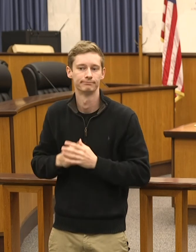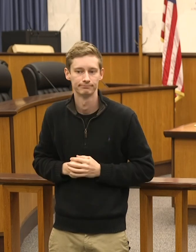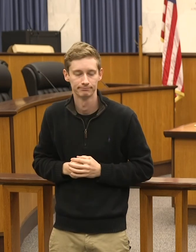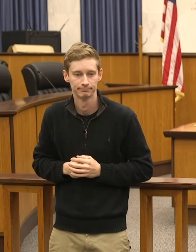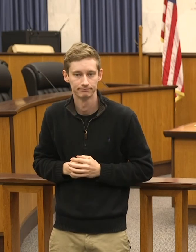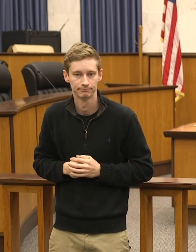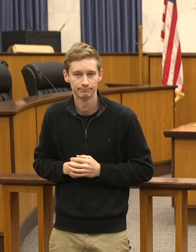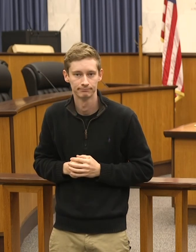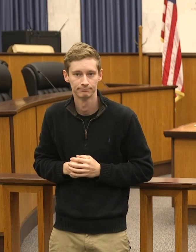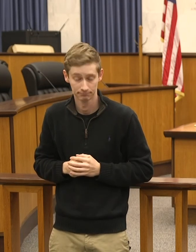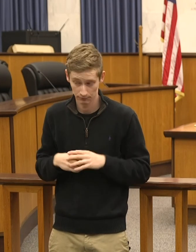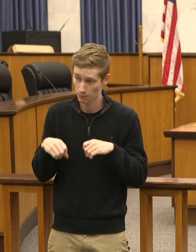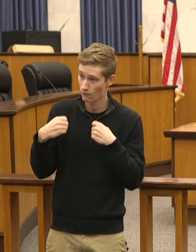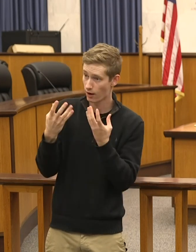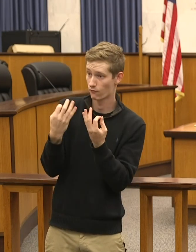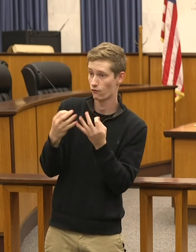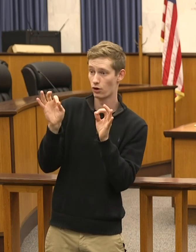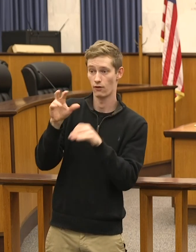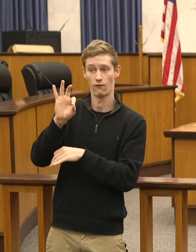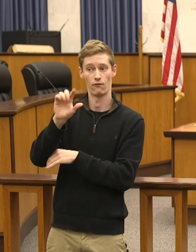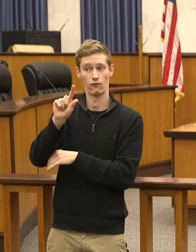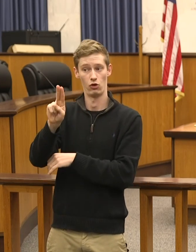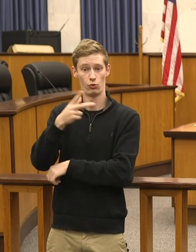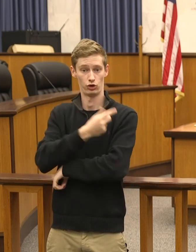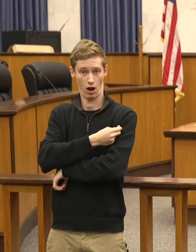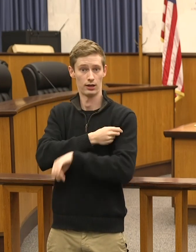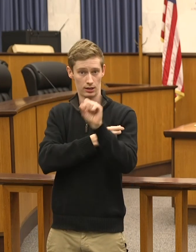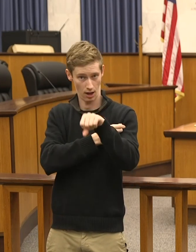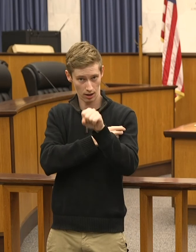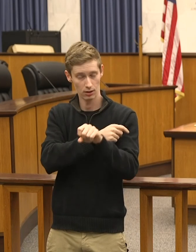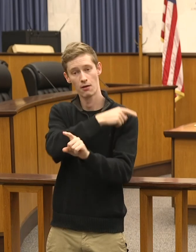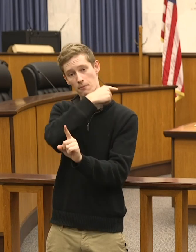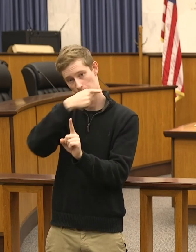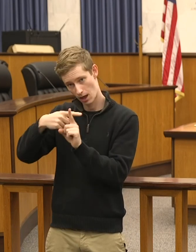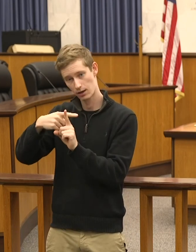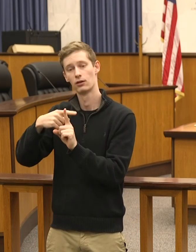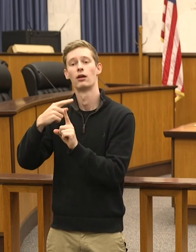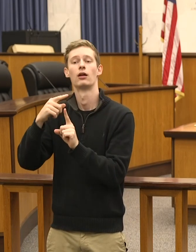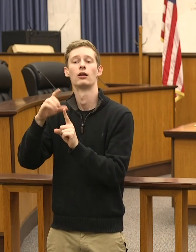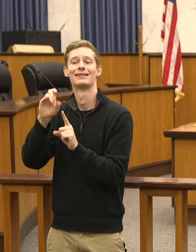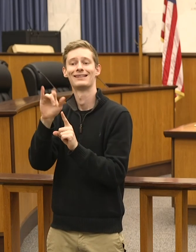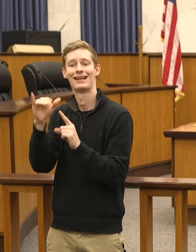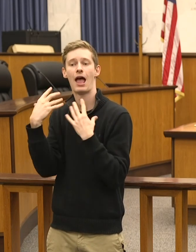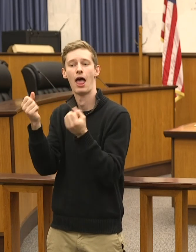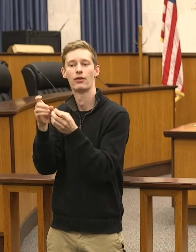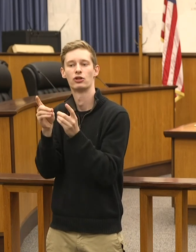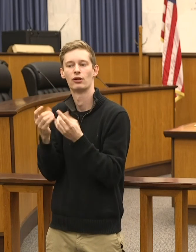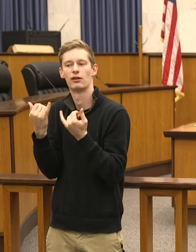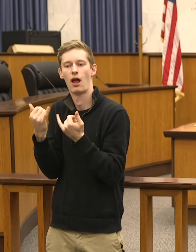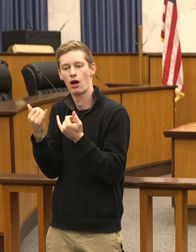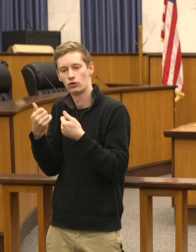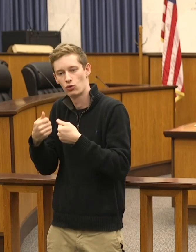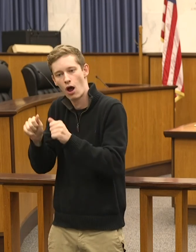In addition to providing free flu shots, I'm grateful for the Richmond City Health District in their efforts to provide